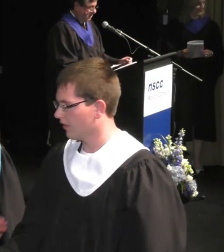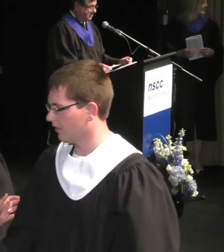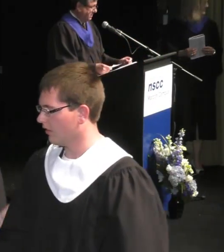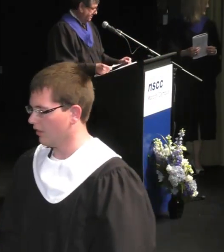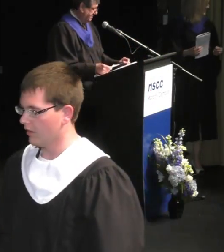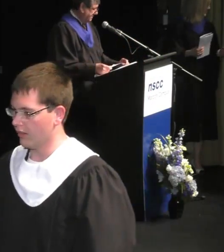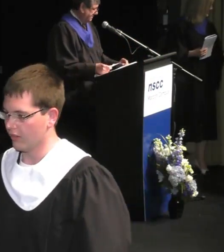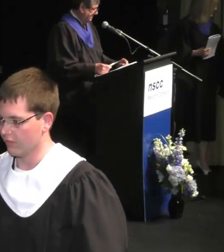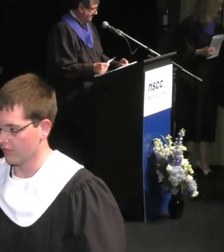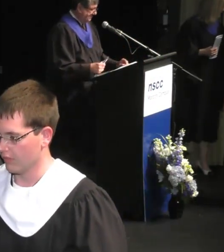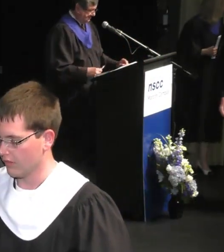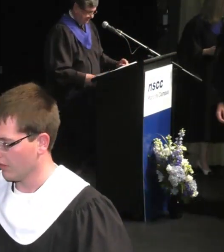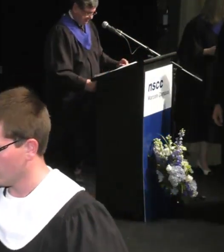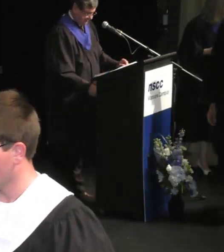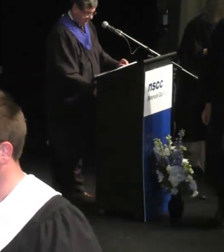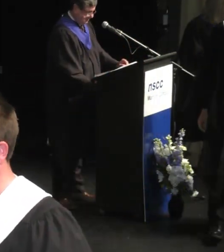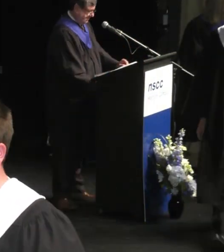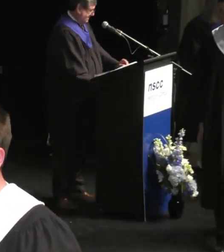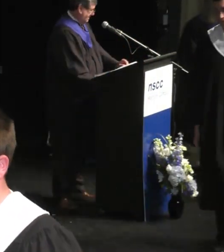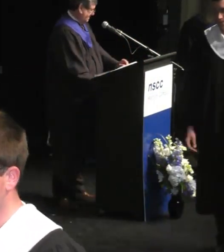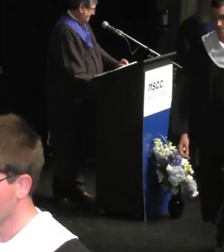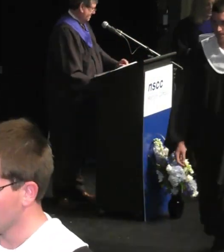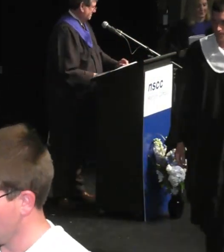Stephen Mickelson.